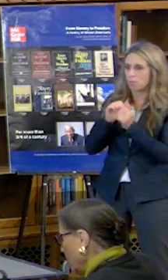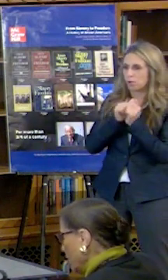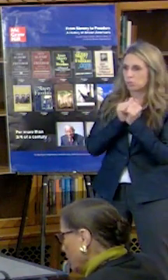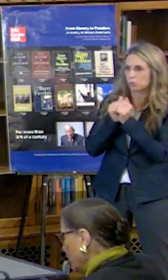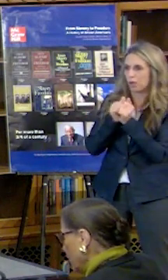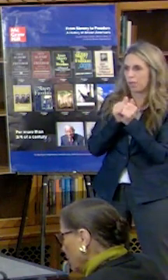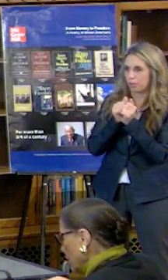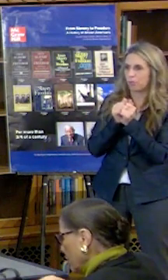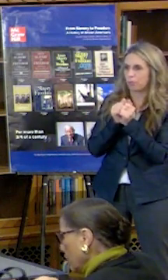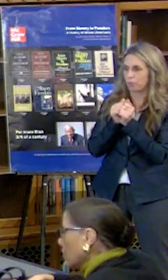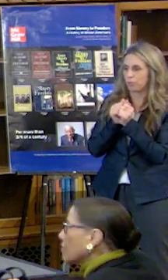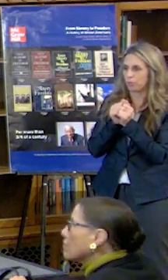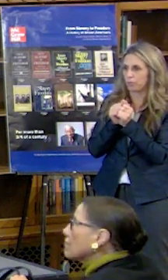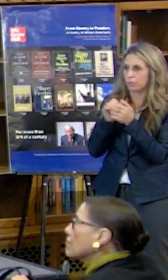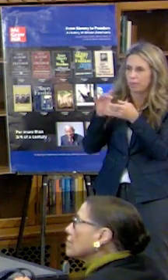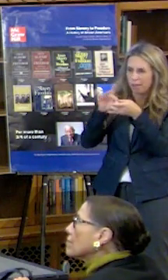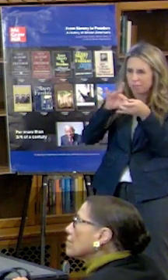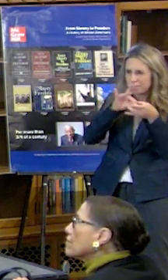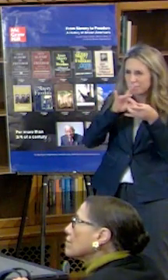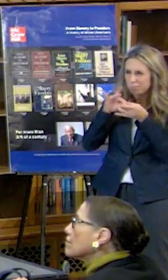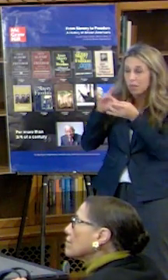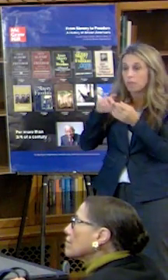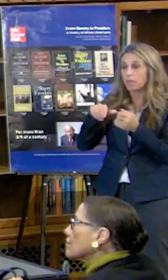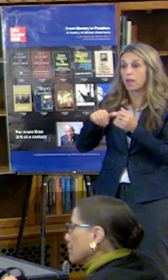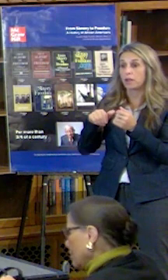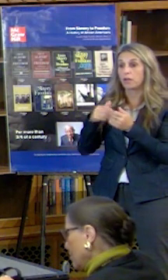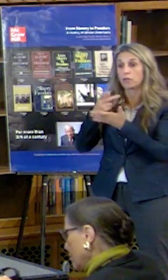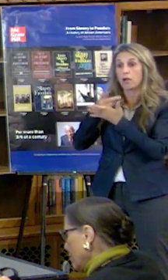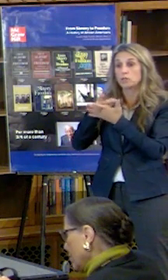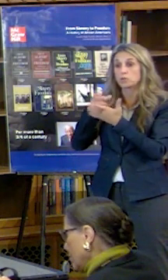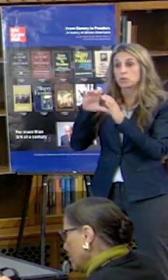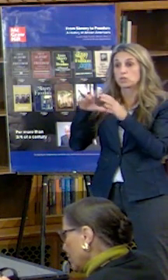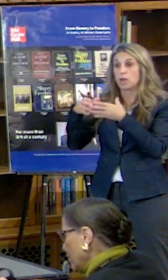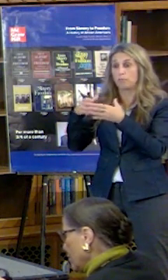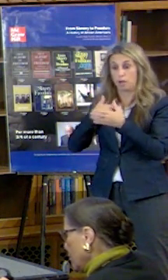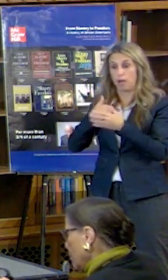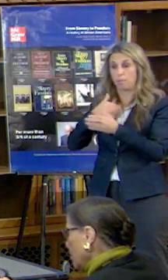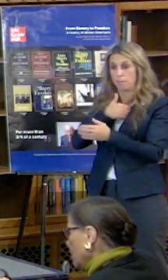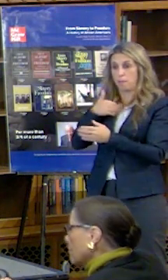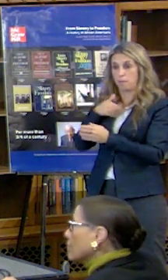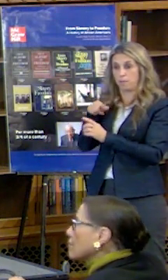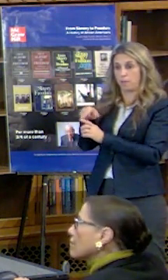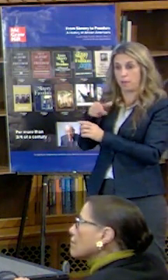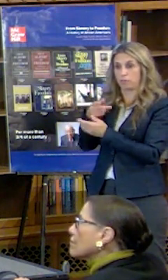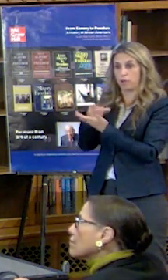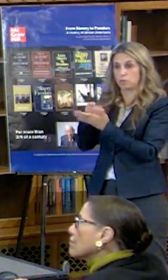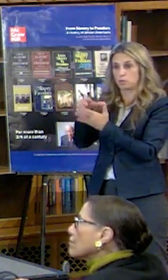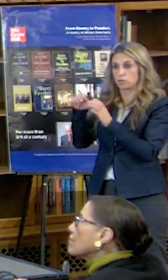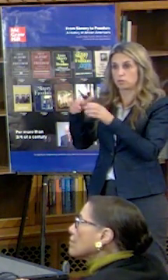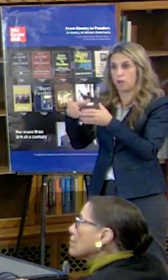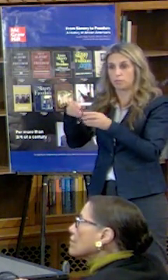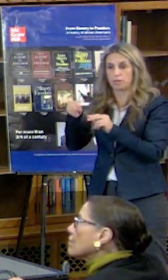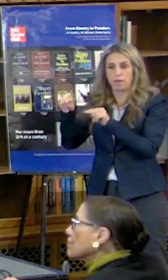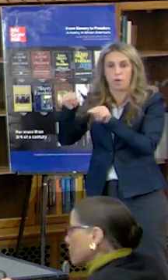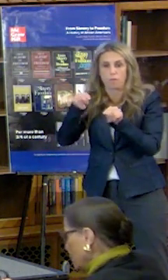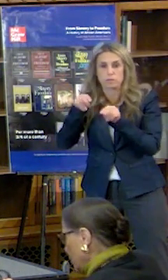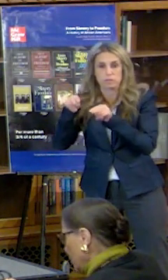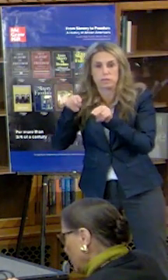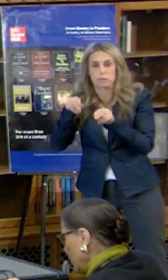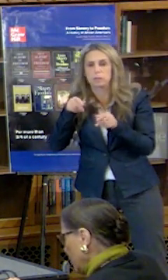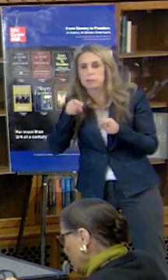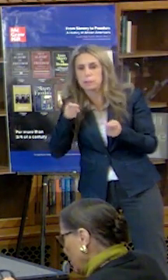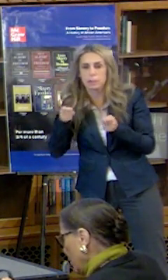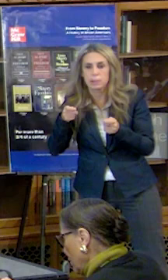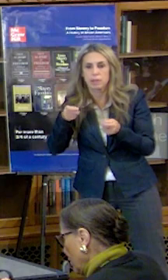period right and then they're overseen by a graduate chapter which I'm a a member of right which remains these kind of connections between